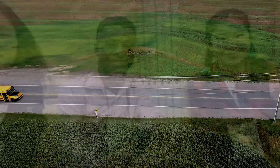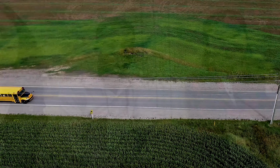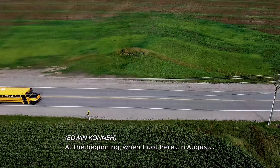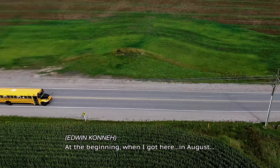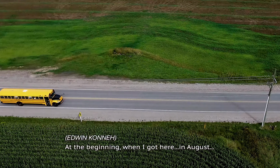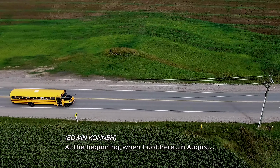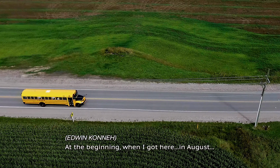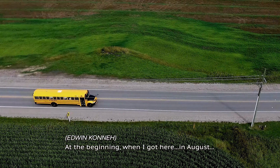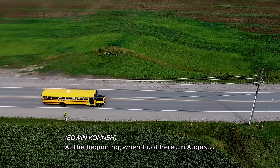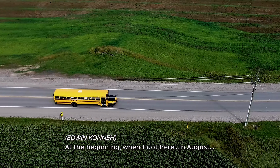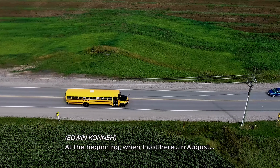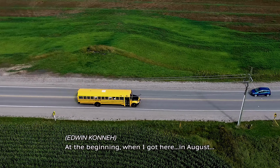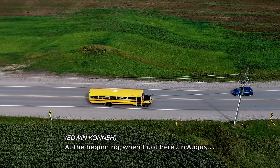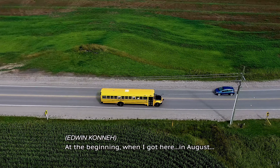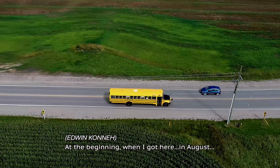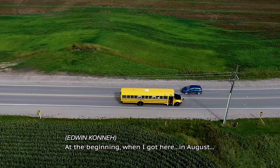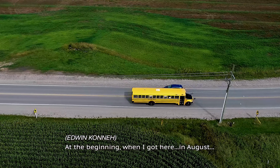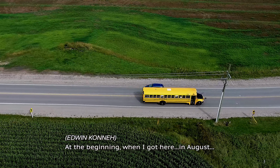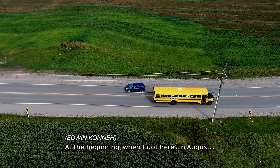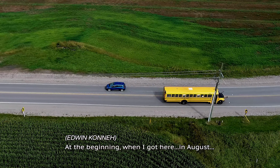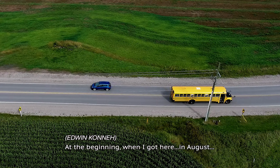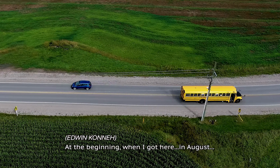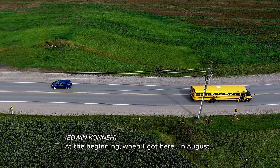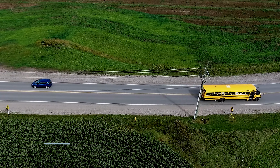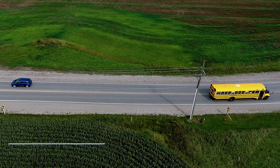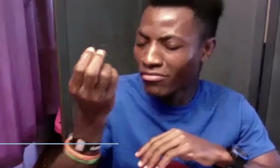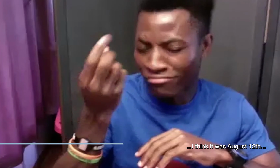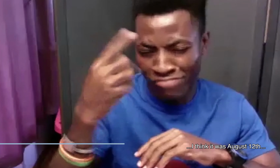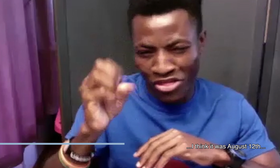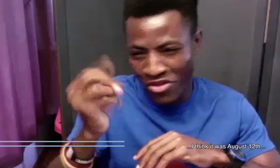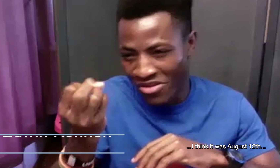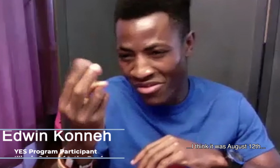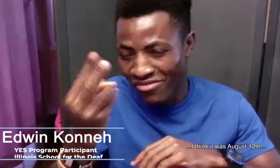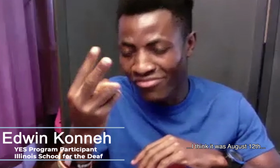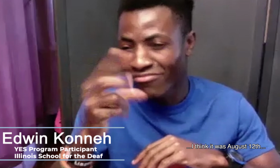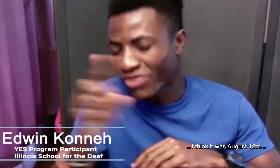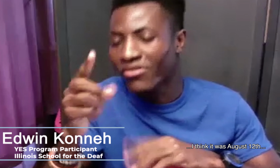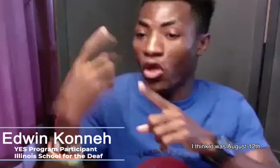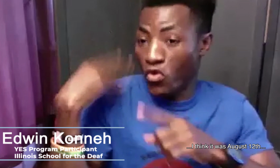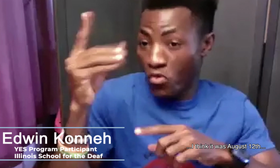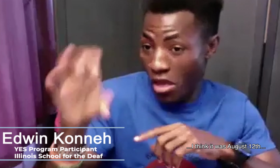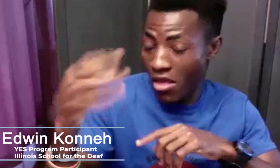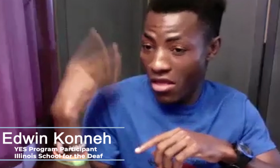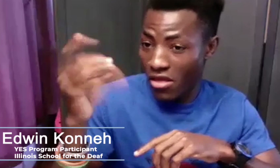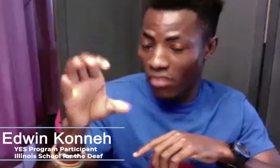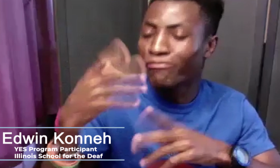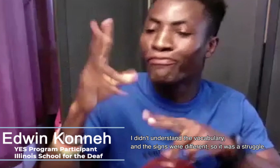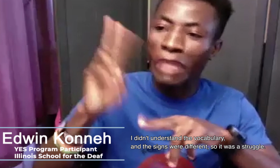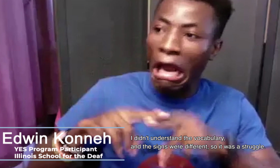At the beginning, when I got here in August, I think it was August 12th, I didn't